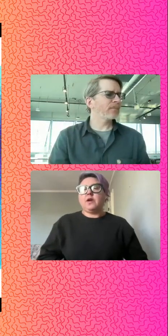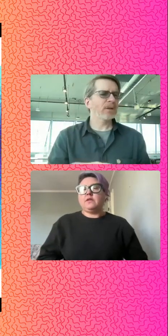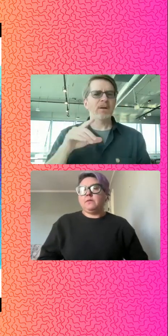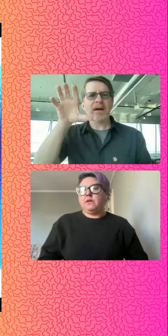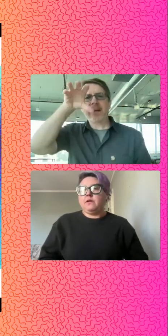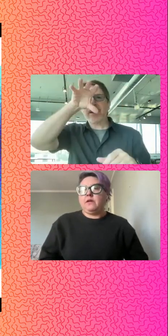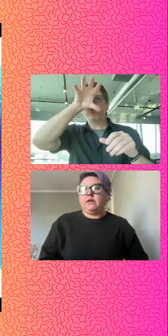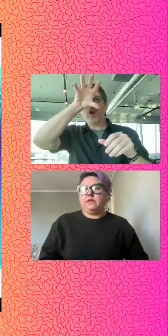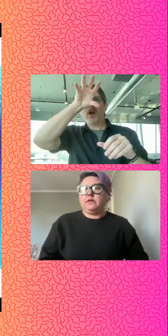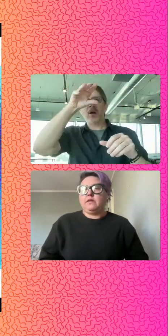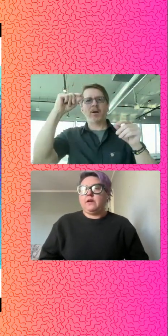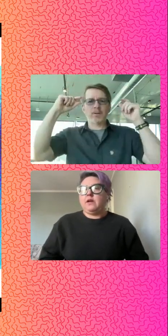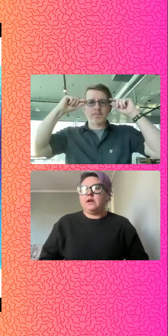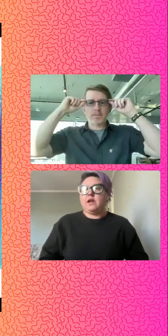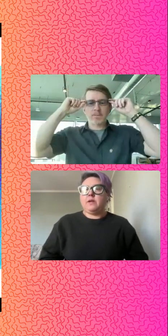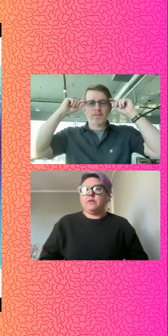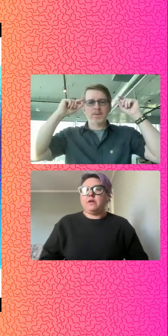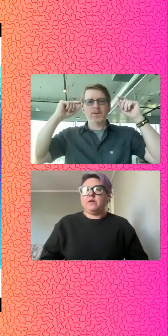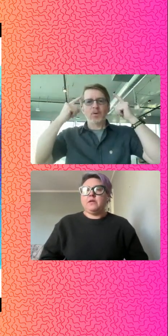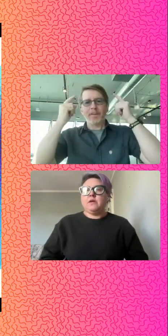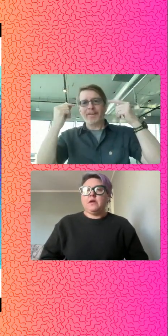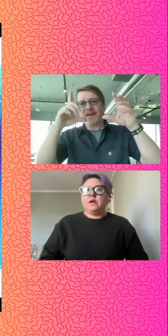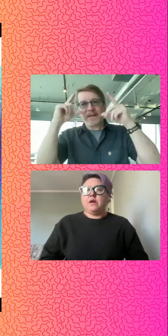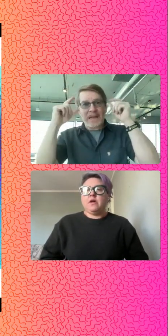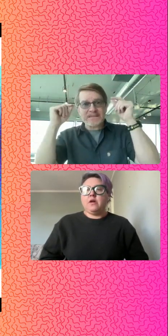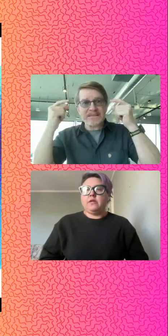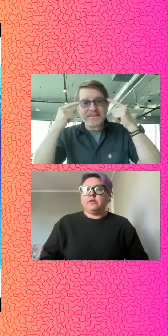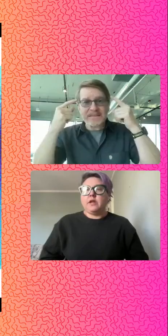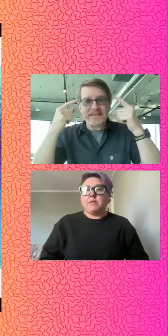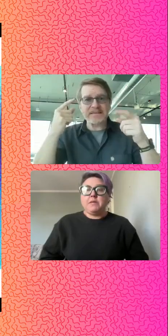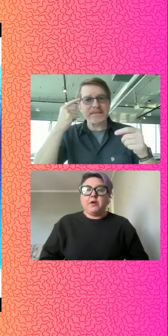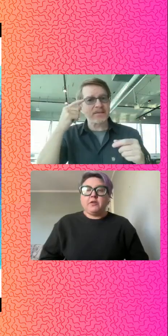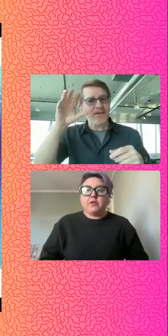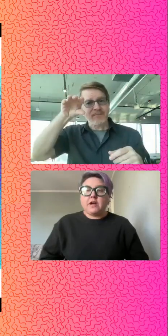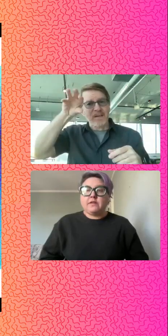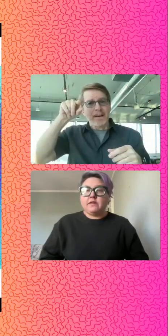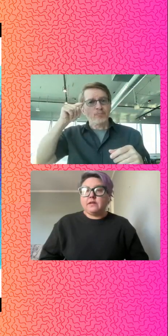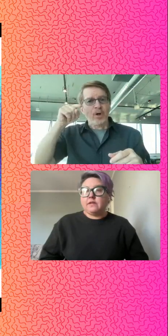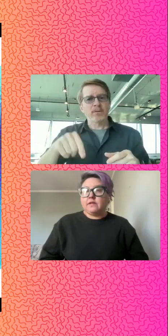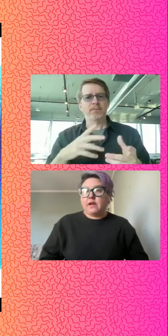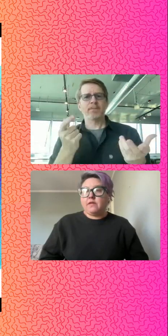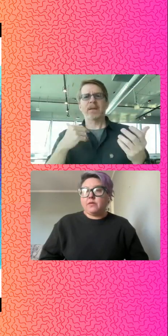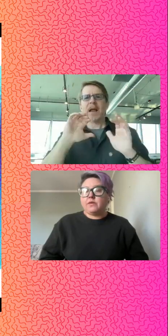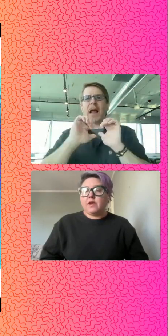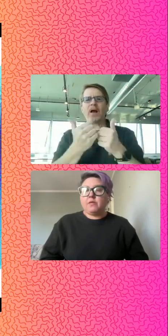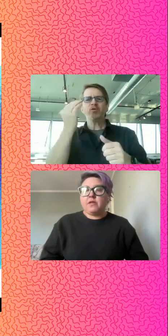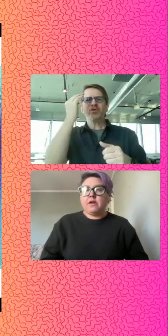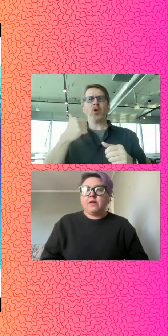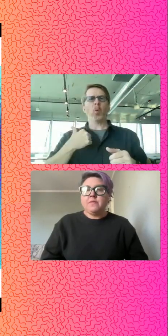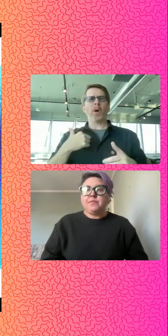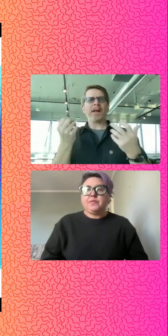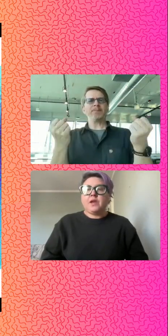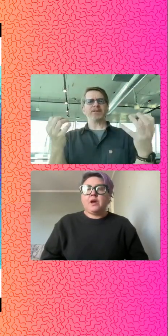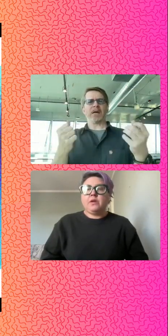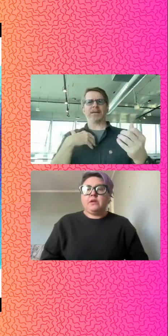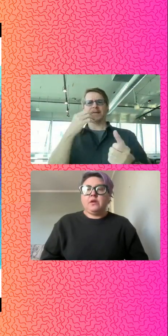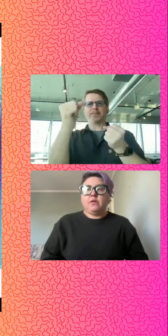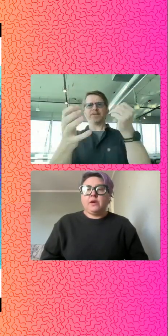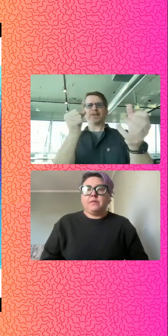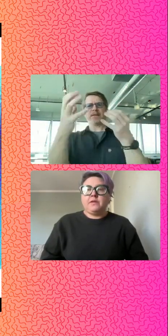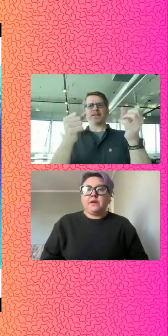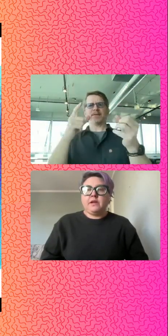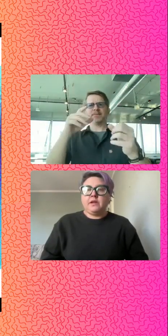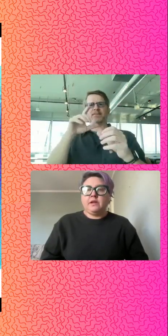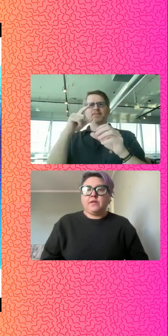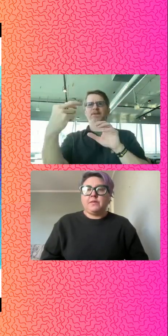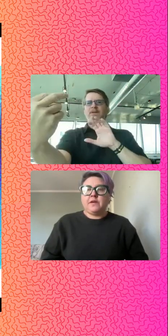So if you had something like, let's say, a camera on, like maybe on your glasses, let's say if there was a camera there, how would it know